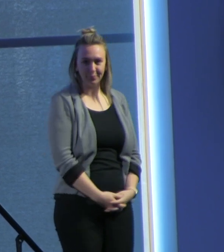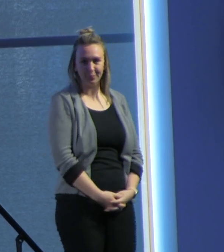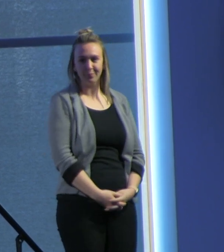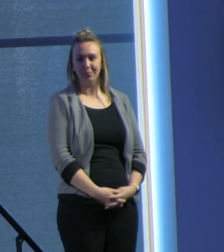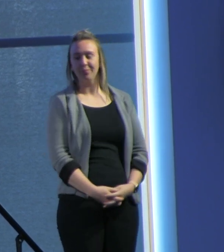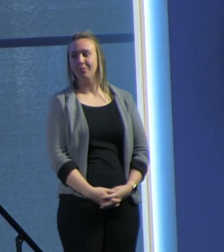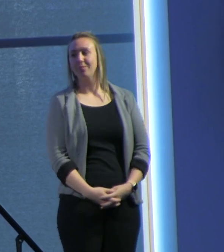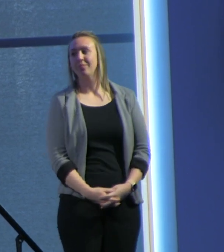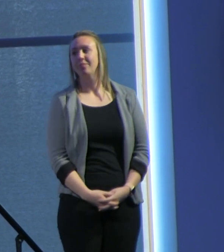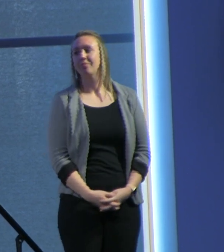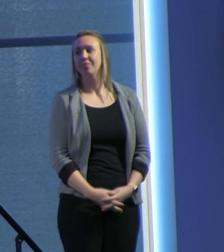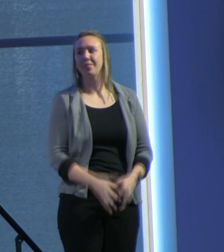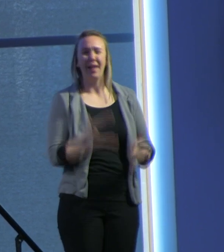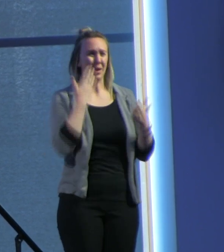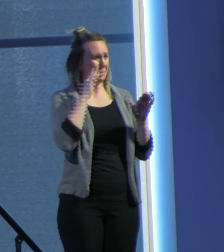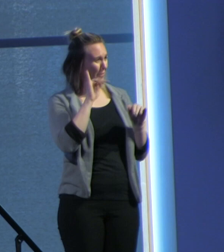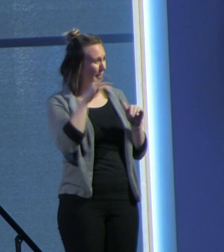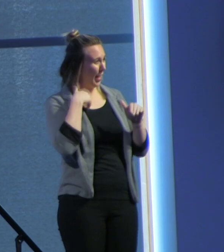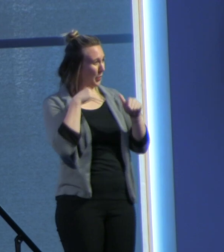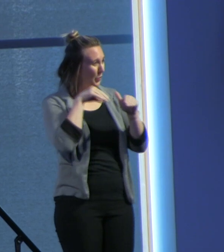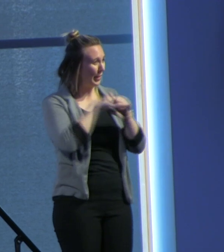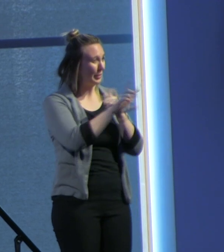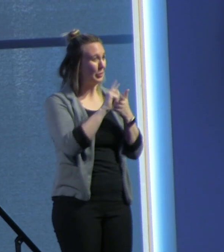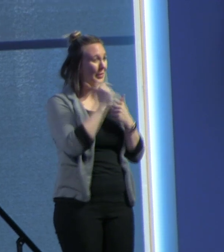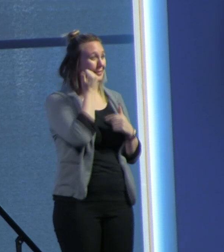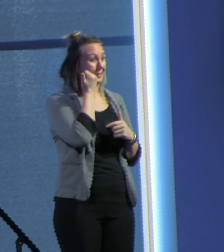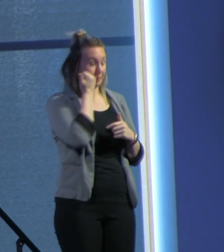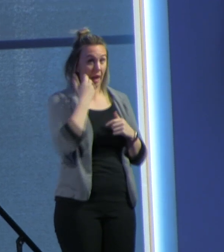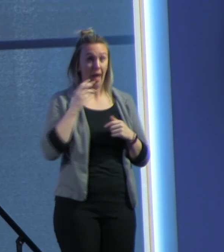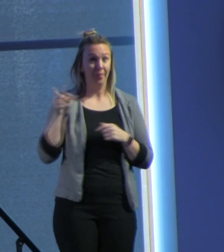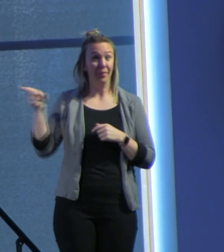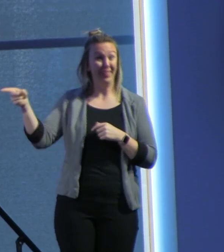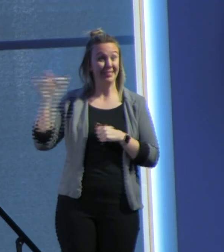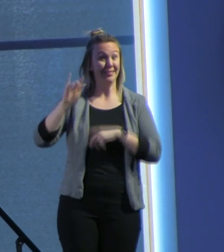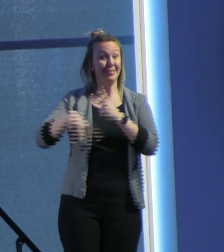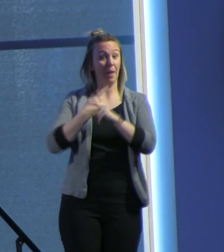I don't know what I'd think if I went into a dentist's office and there was theremin music playing.